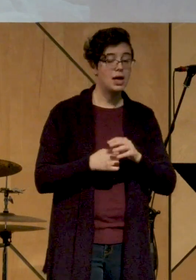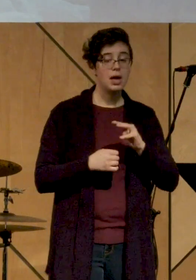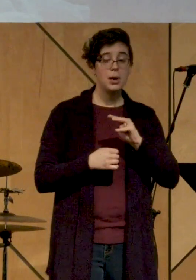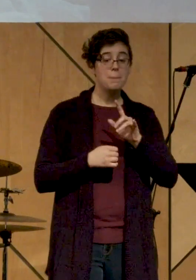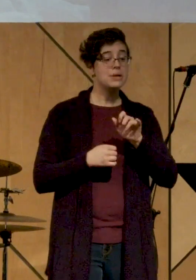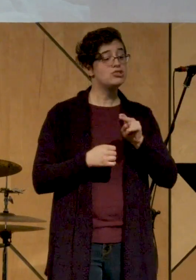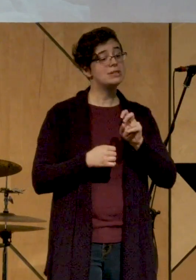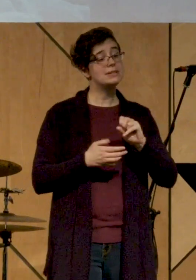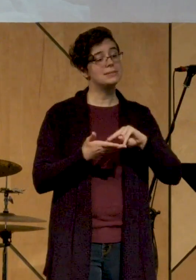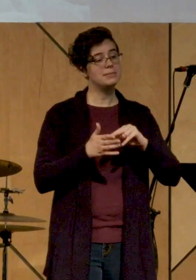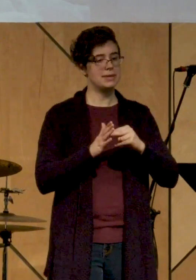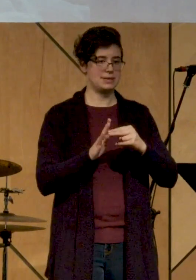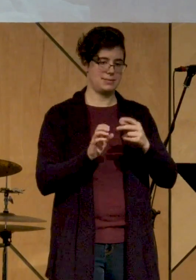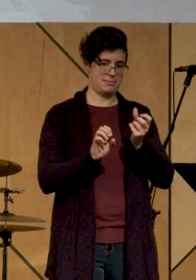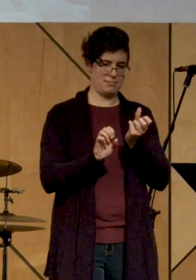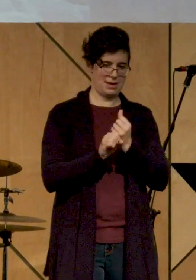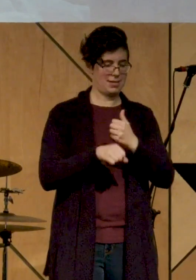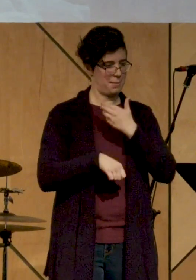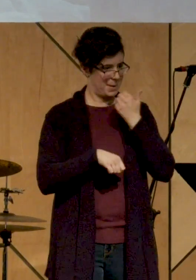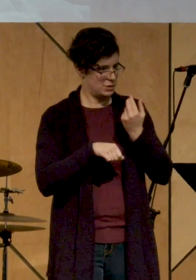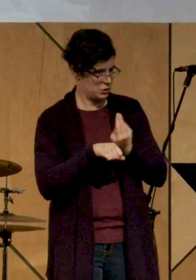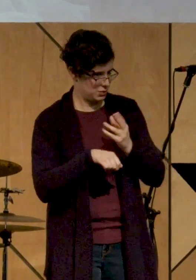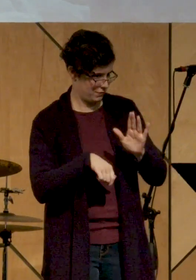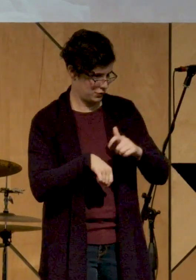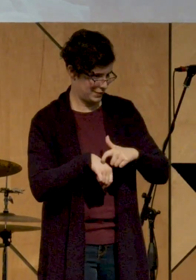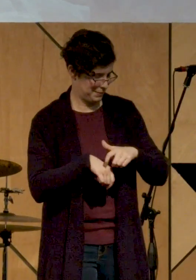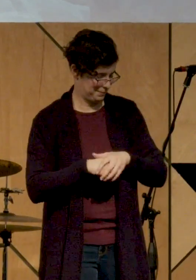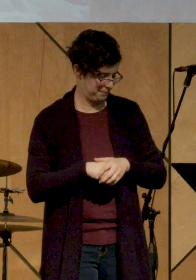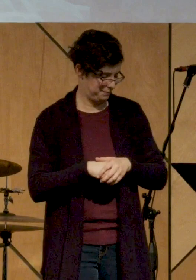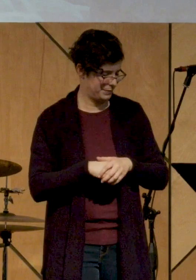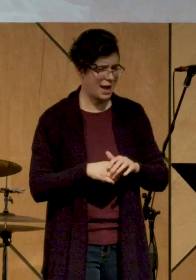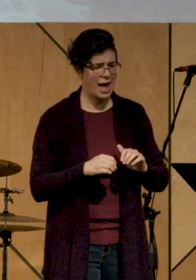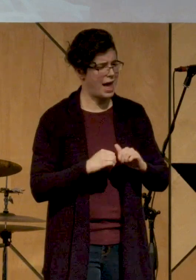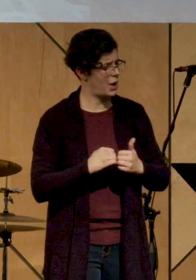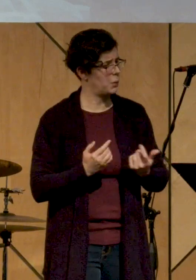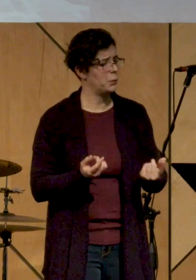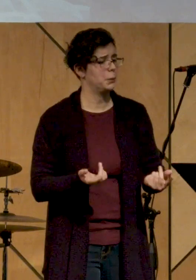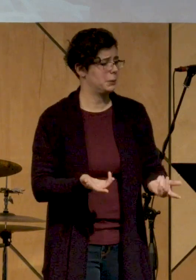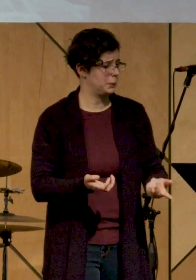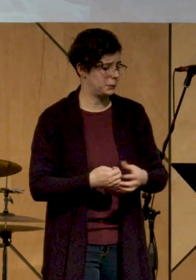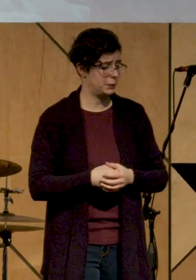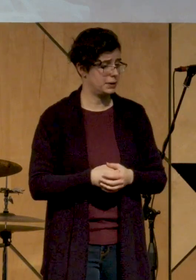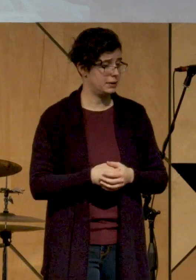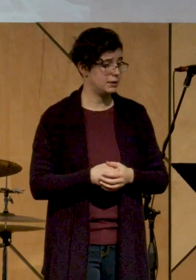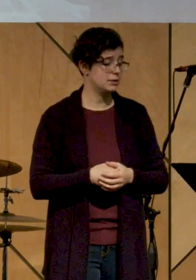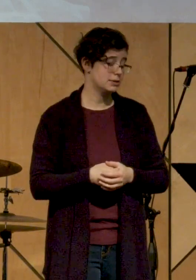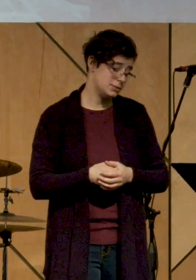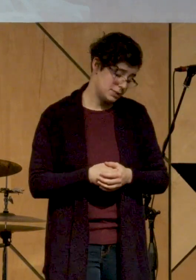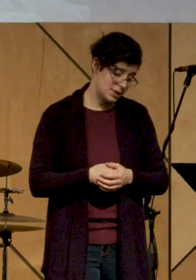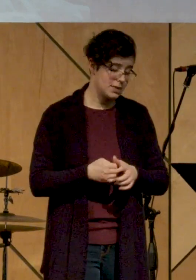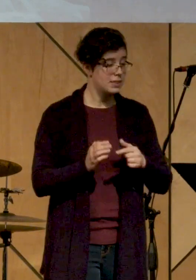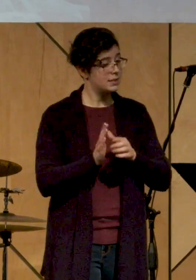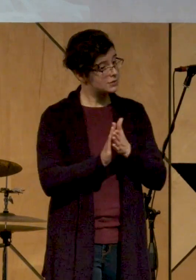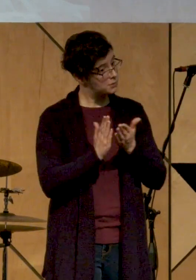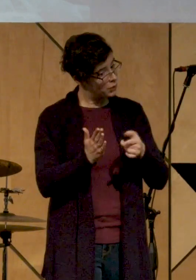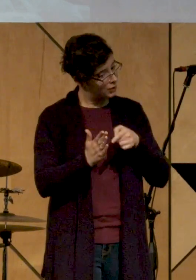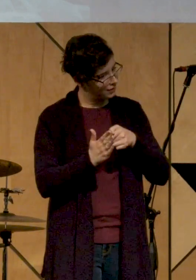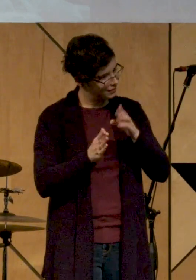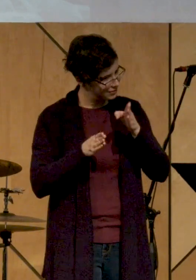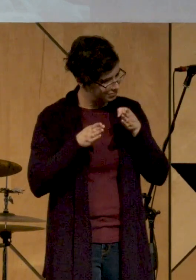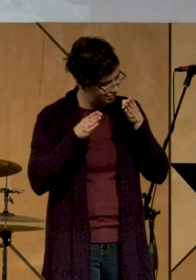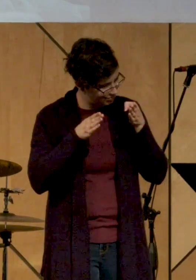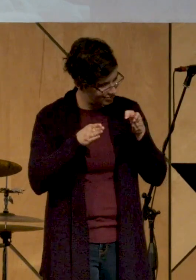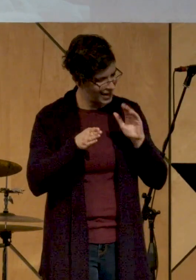best use of the time. And so how do we do that? Well, to continue the encouragement, Colossians hones in